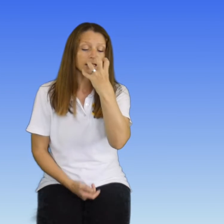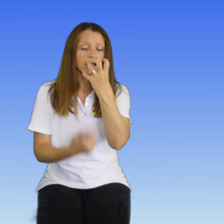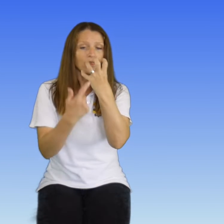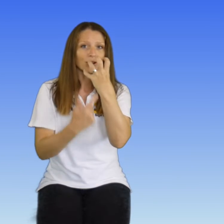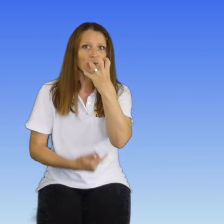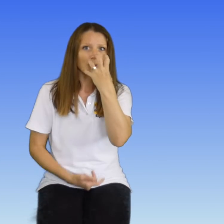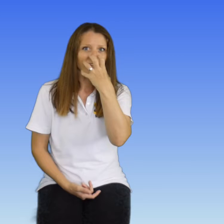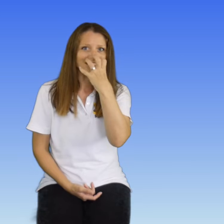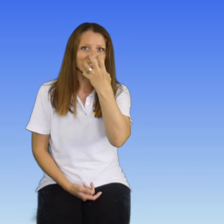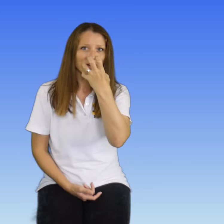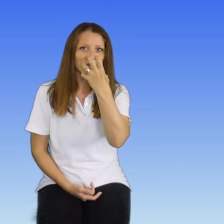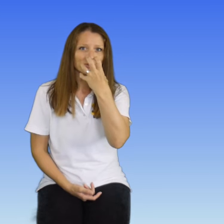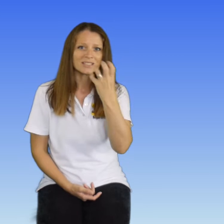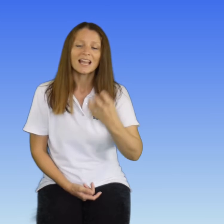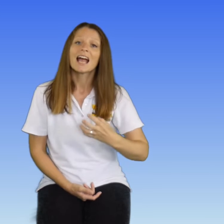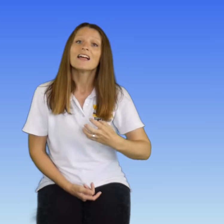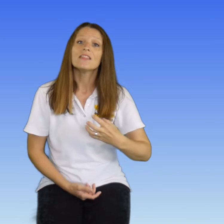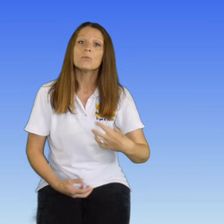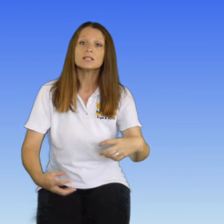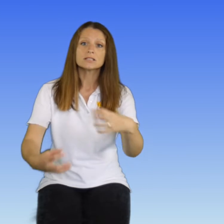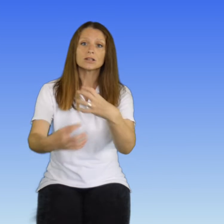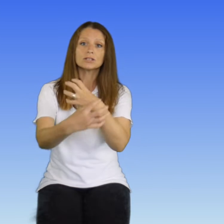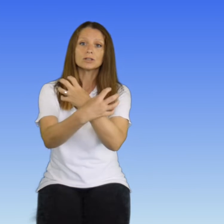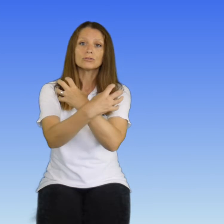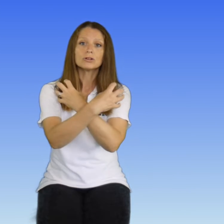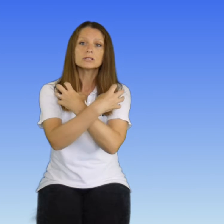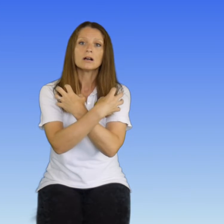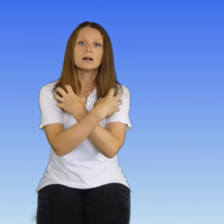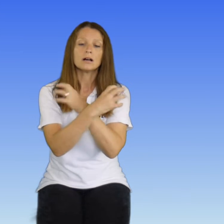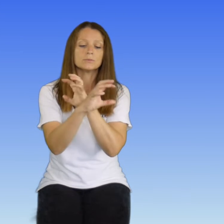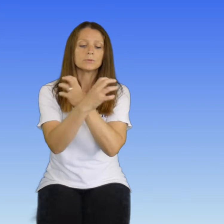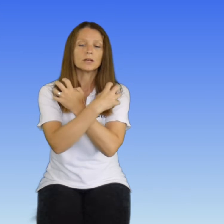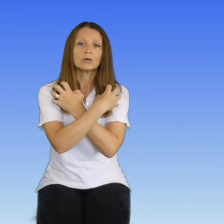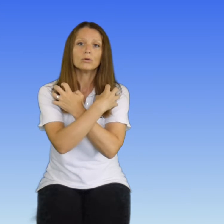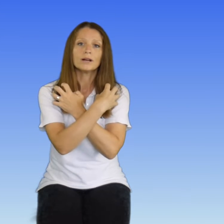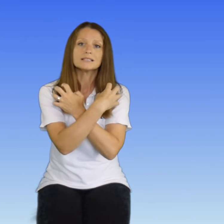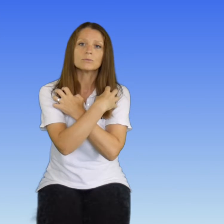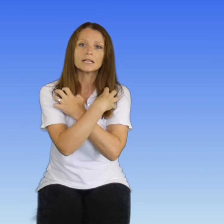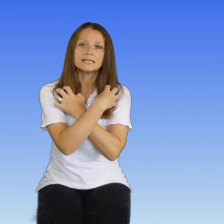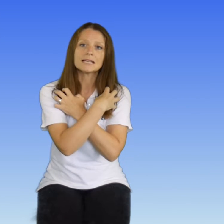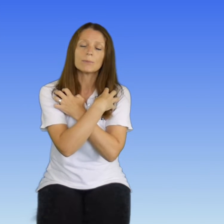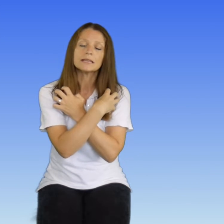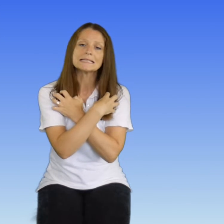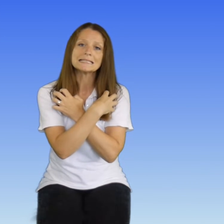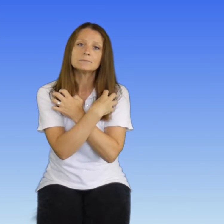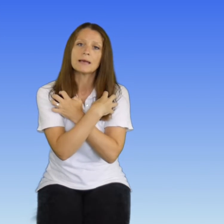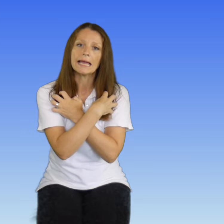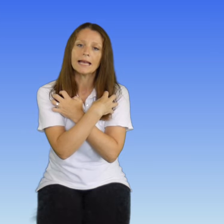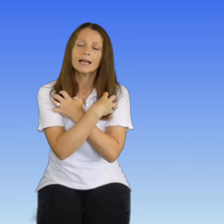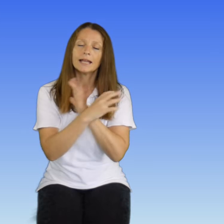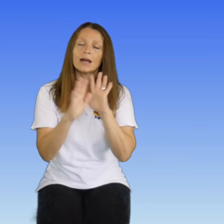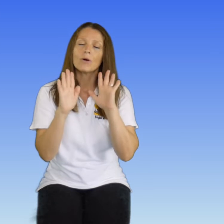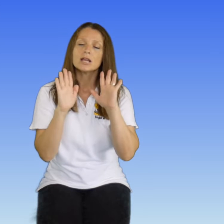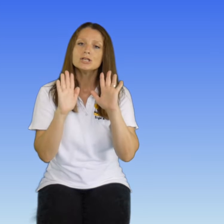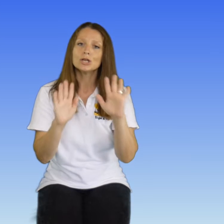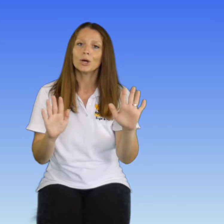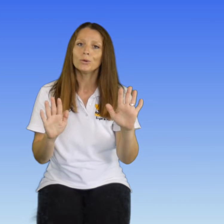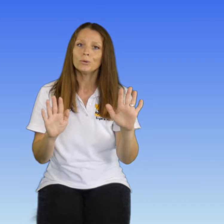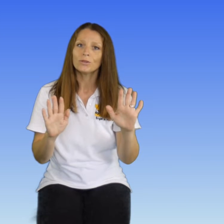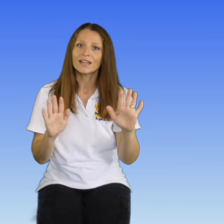the koala's nose. And then we're just going to cross our arms with our claw hands, and we're going to tap it. And this is bear. Now I know that it's